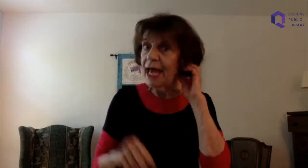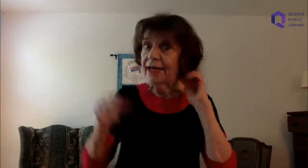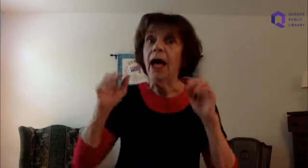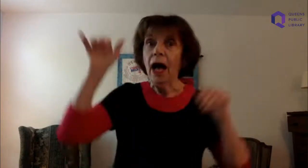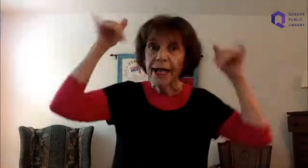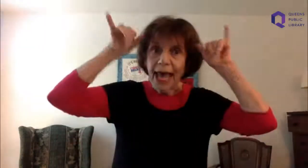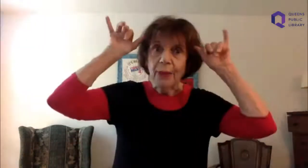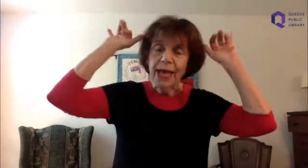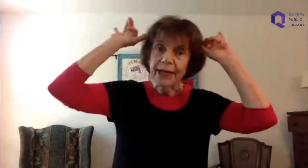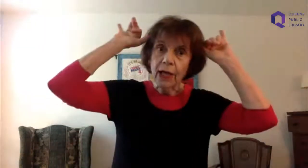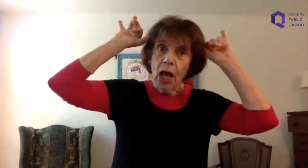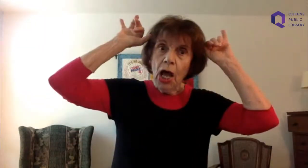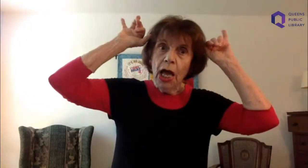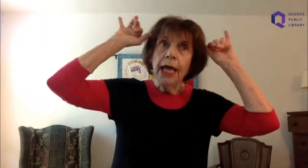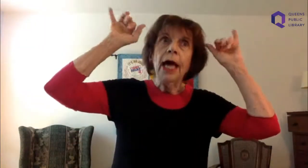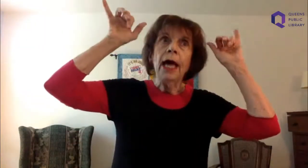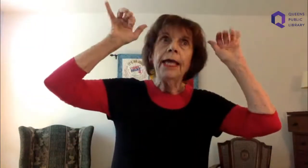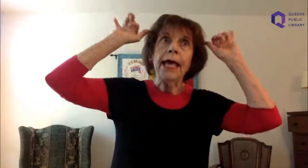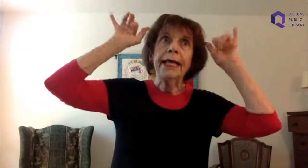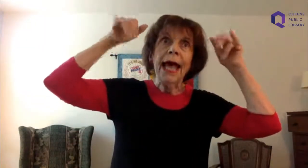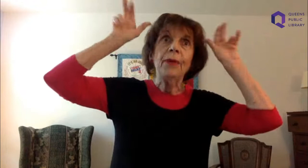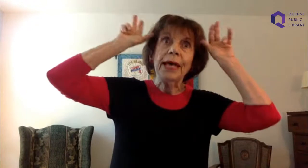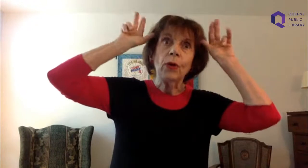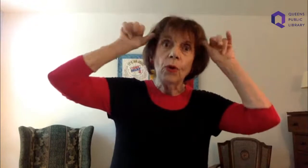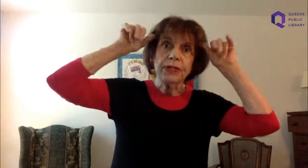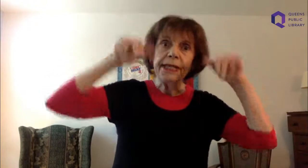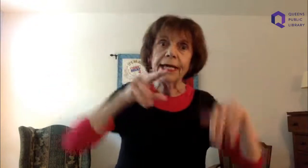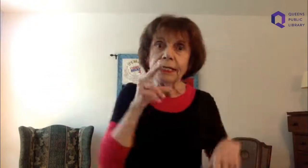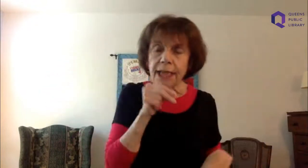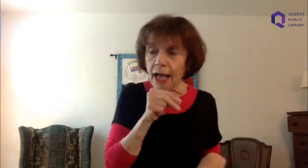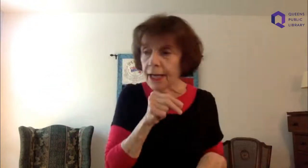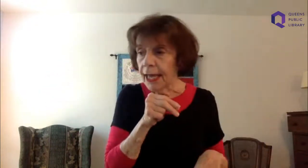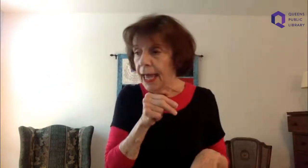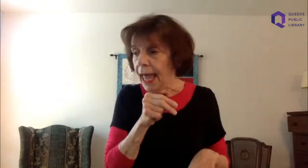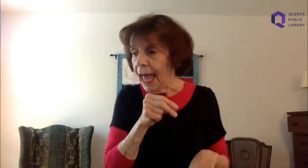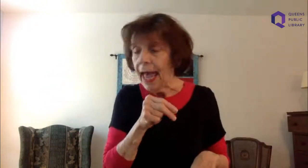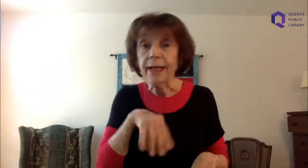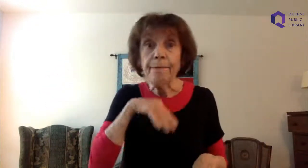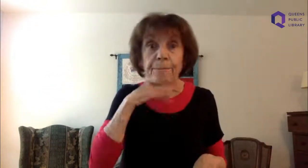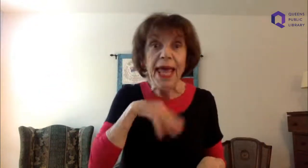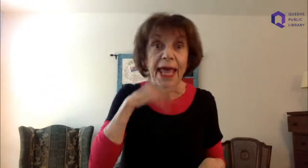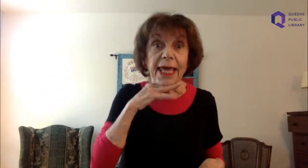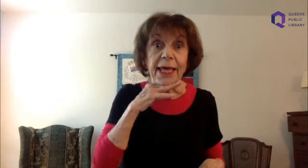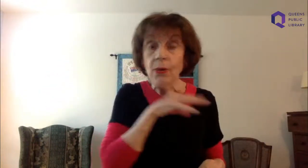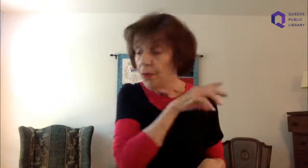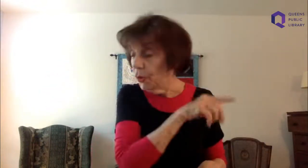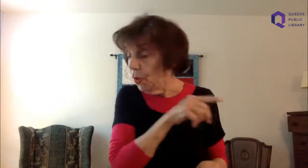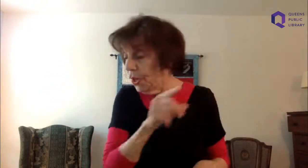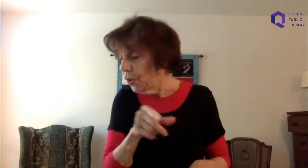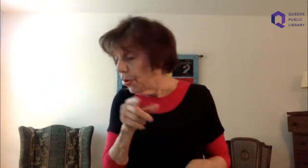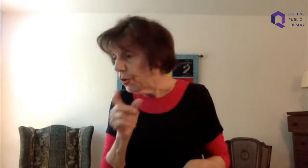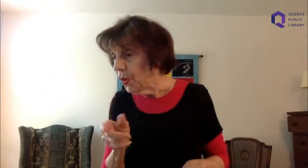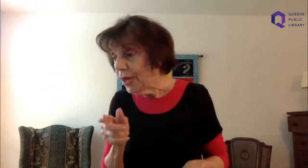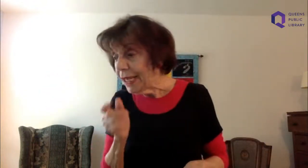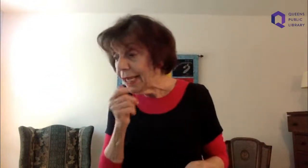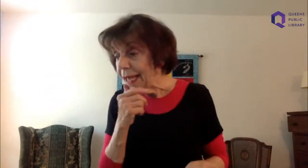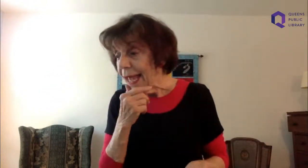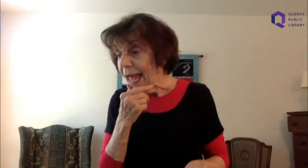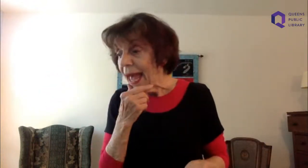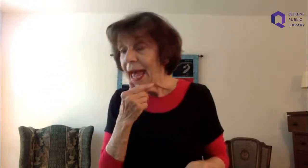had a cow, he had a cow, he had a horse, he had a duck, and a pig with an oink, oink, oink.